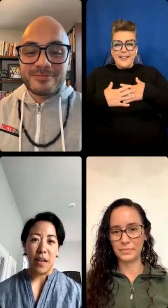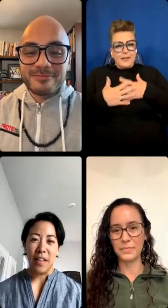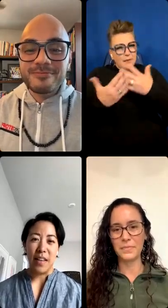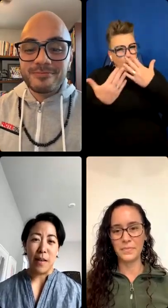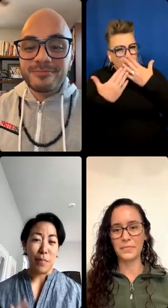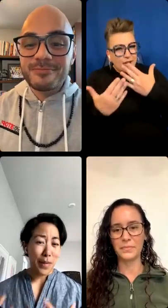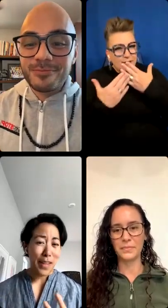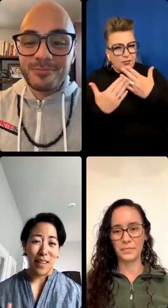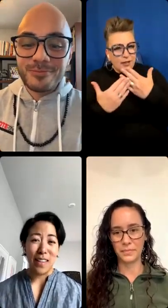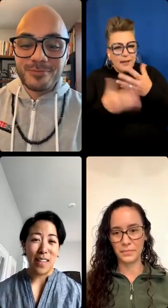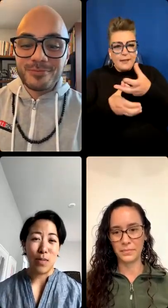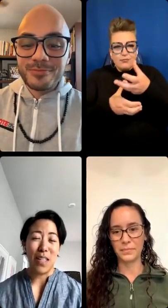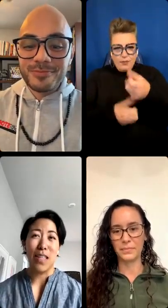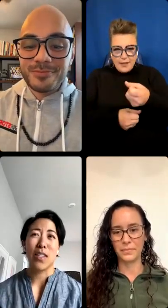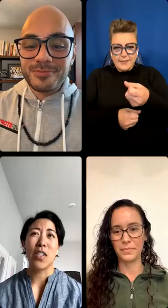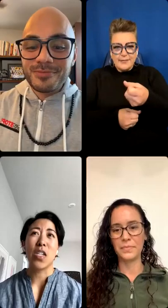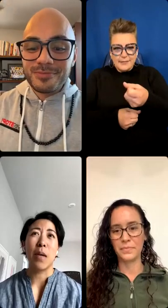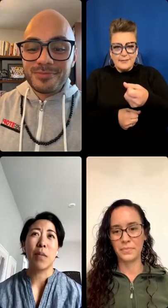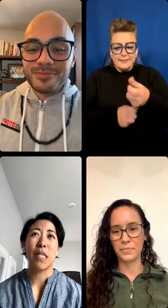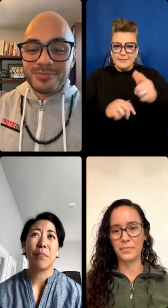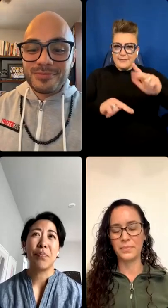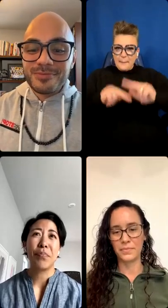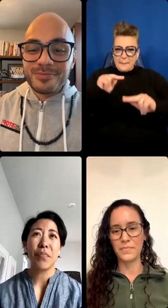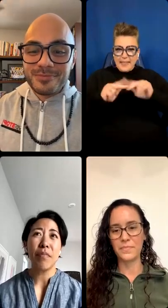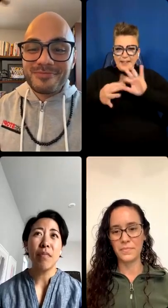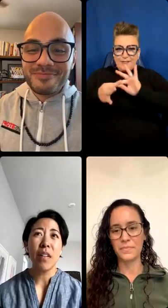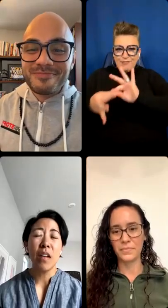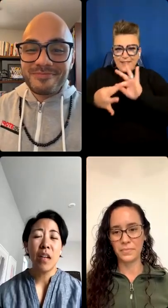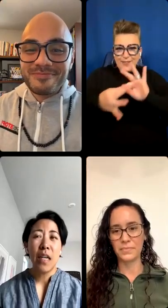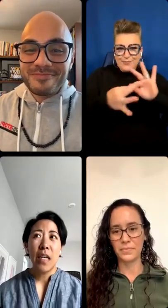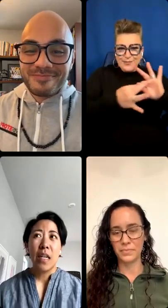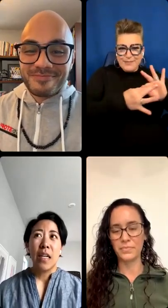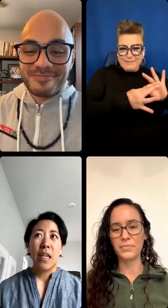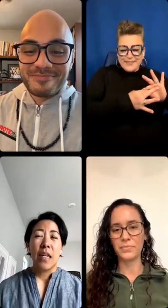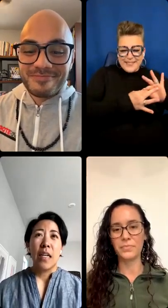as well, and building these relationships.